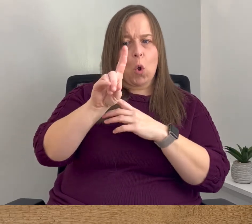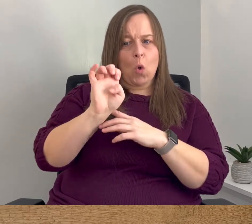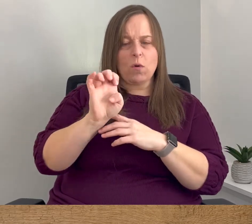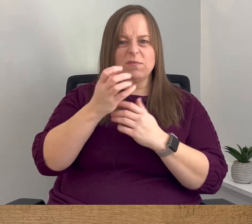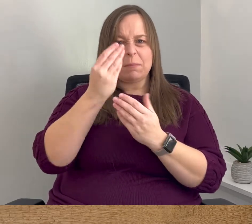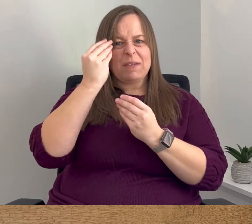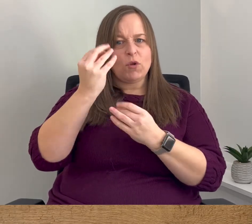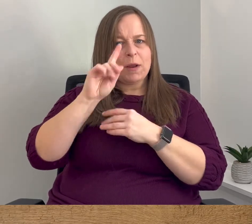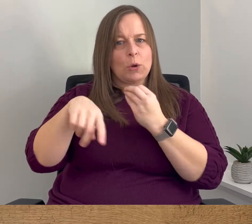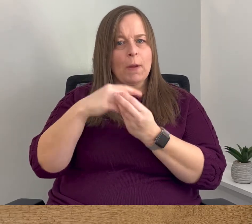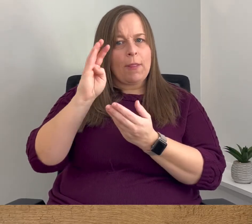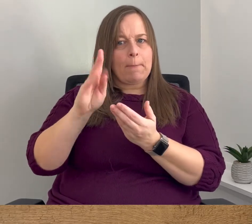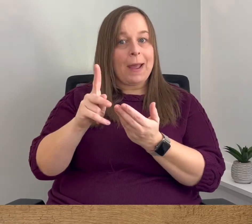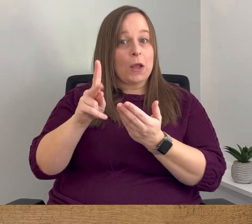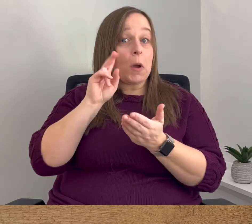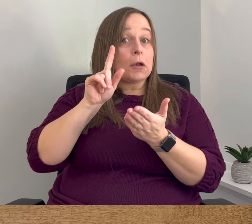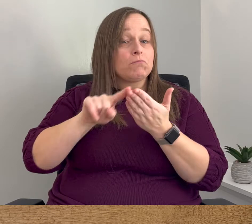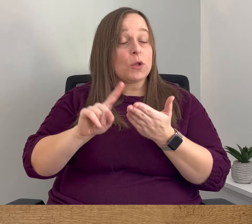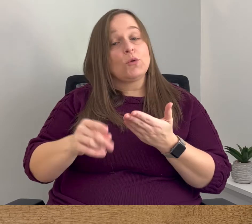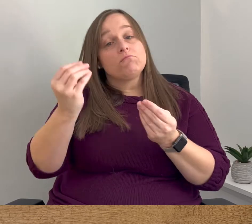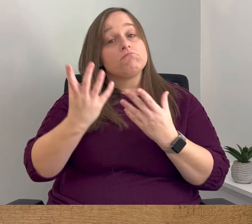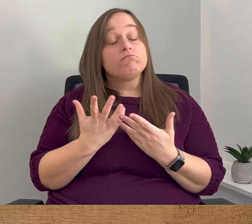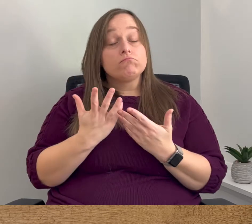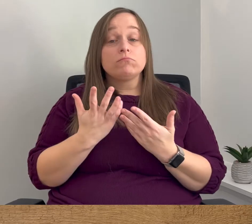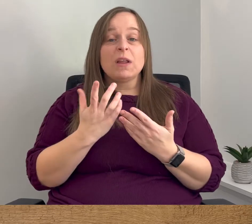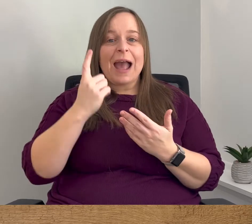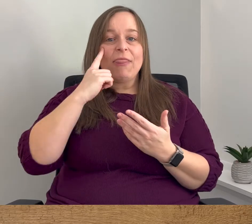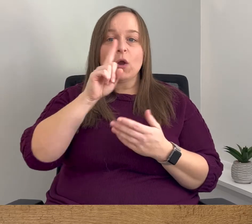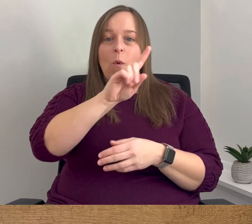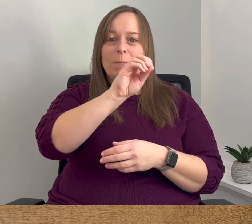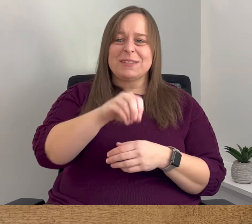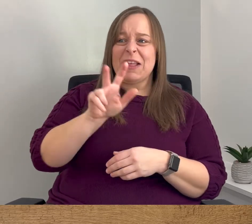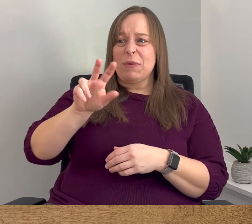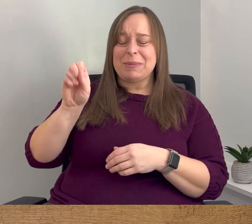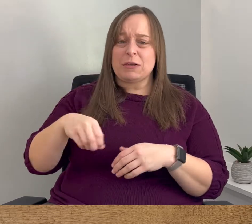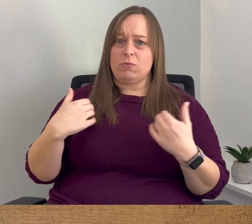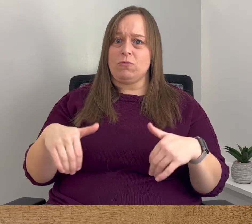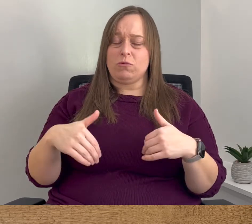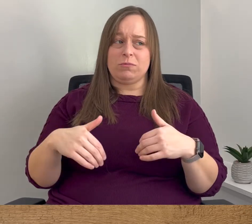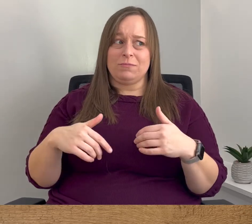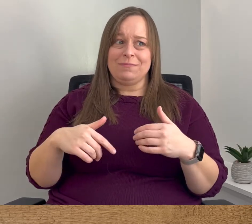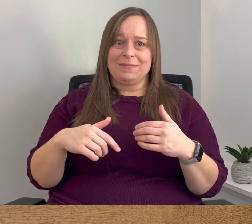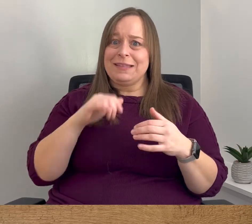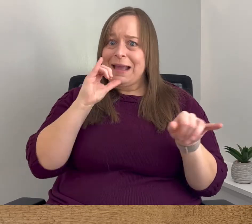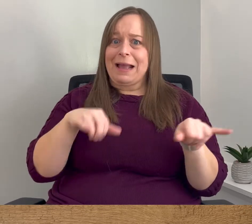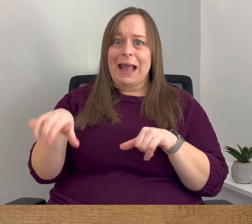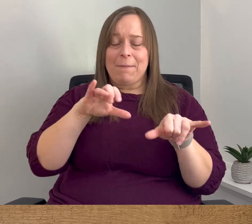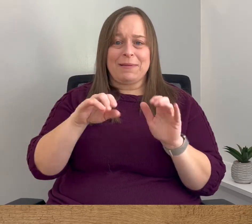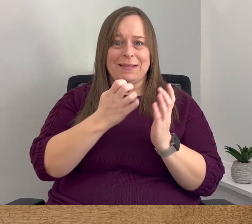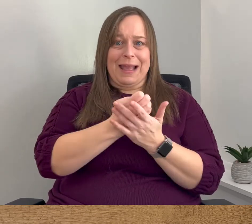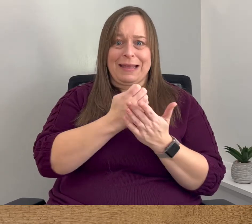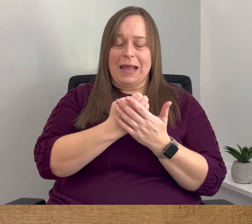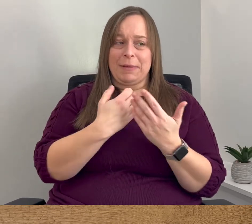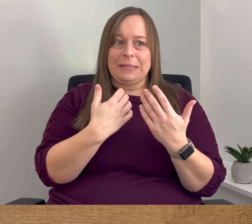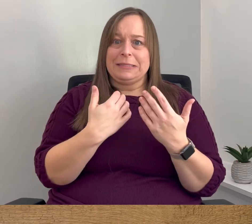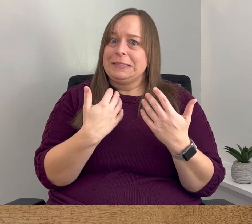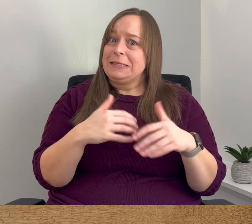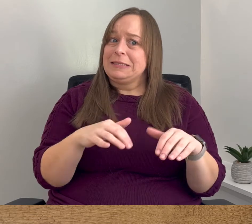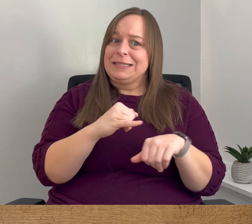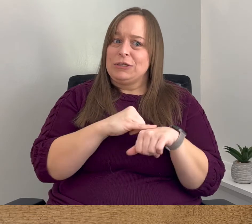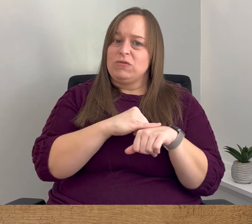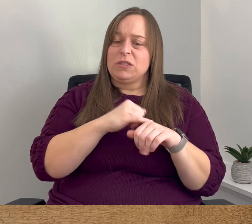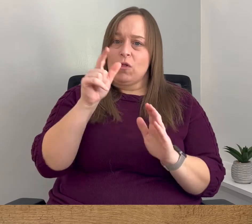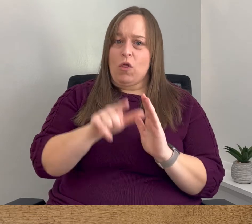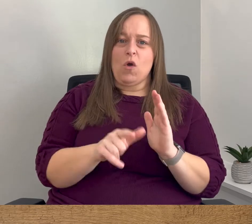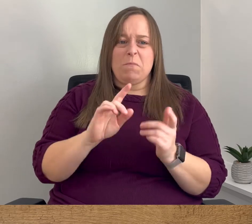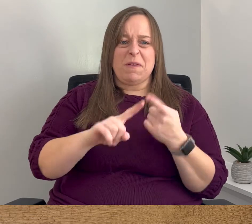up a referral code and some information on the bank if you'd like to look into it. I think 1% and 3% is kind of unheard of in this economic climate